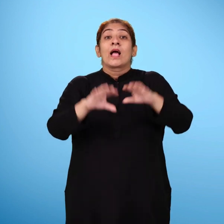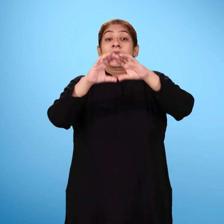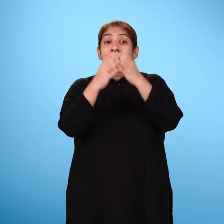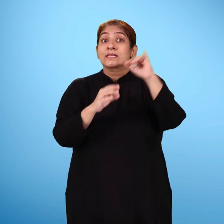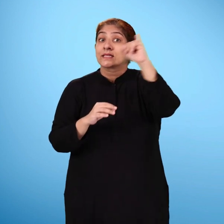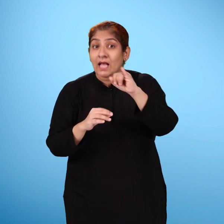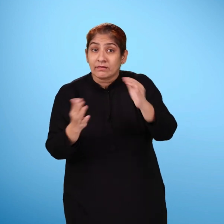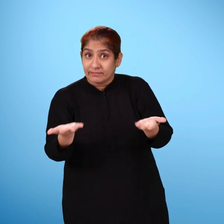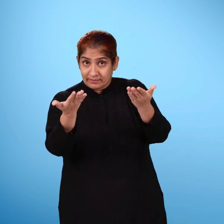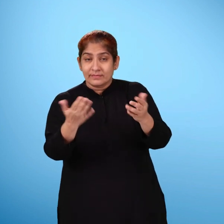from class 6 onwards.